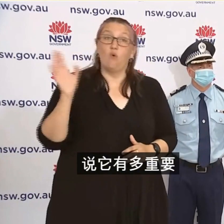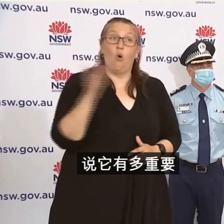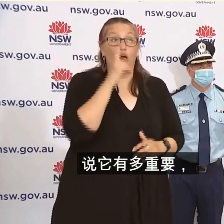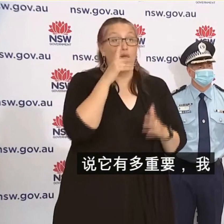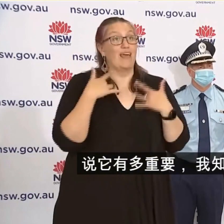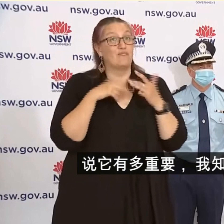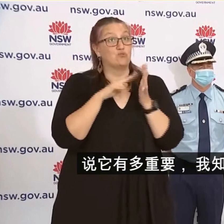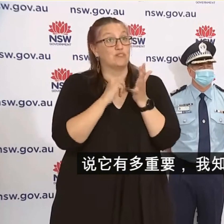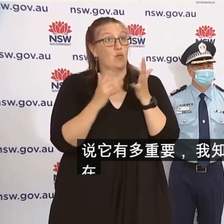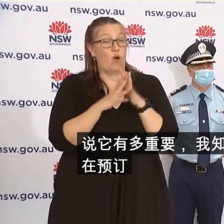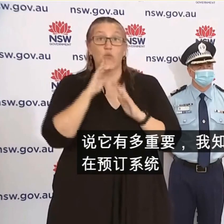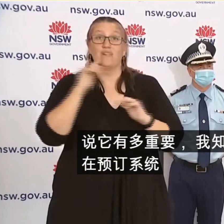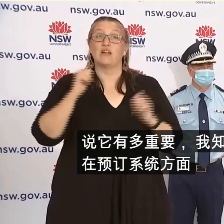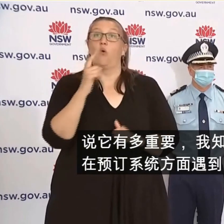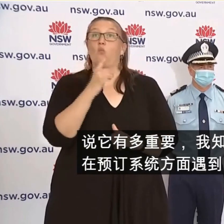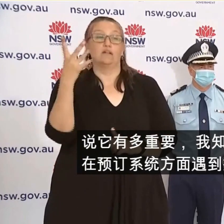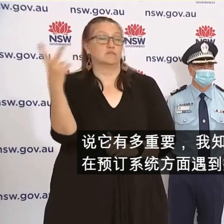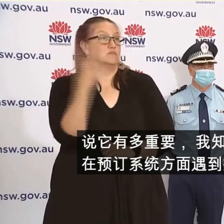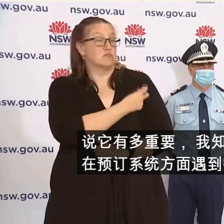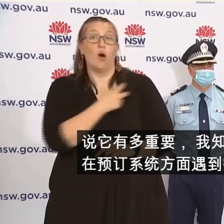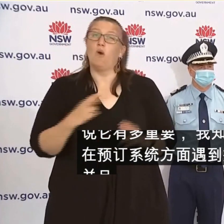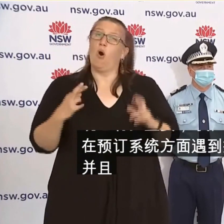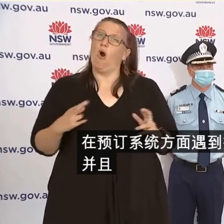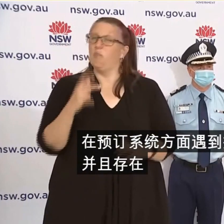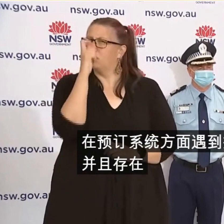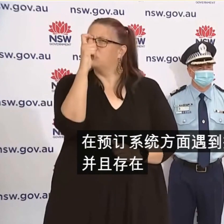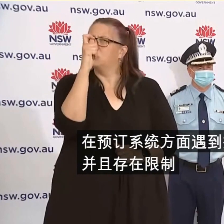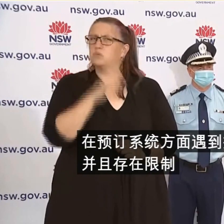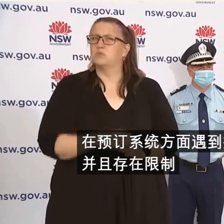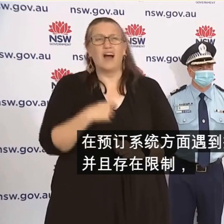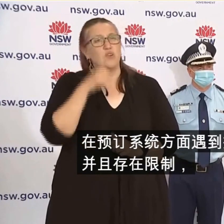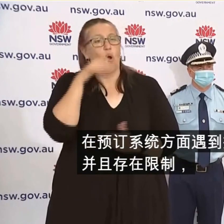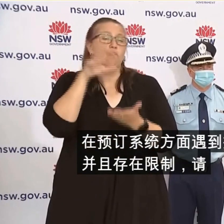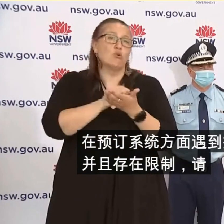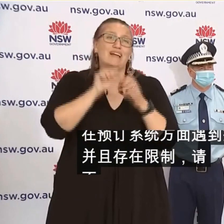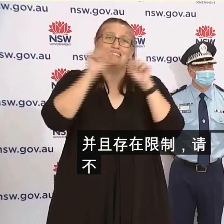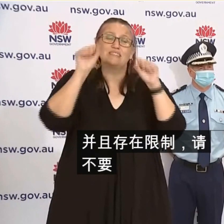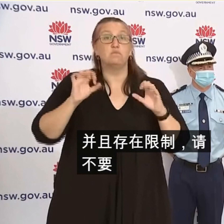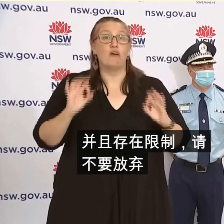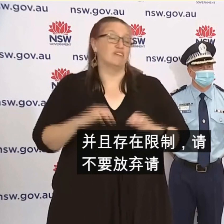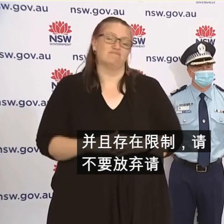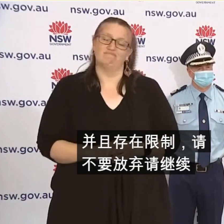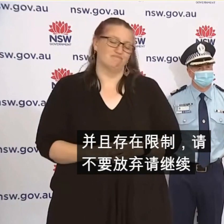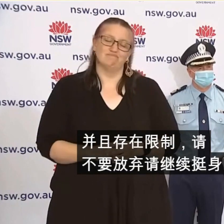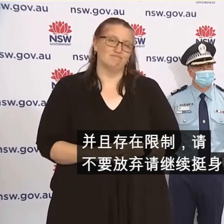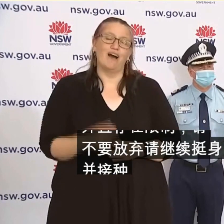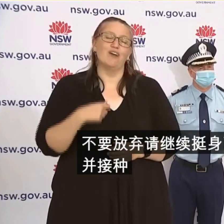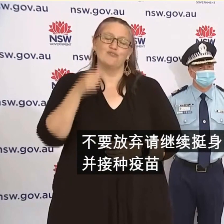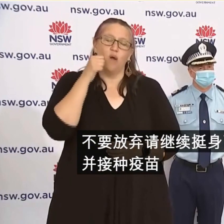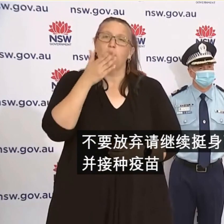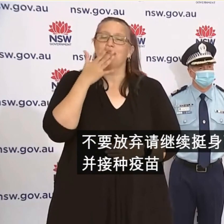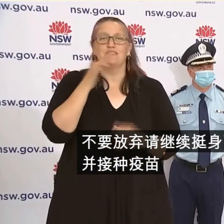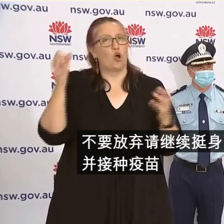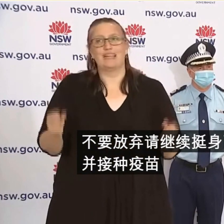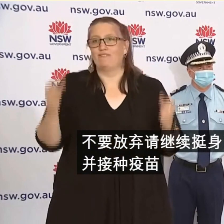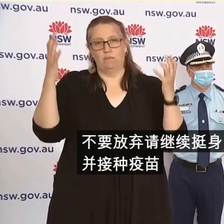how important it is, and I know if you've had challenges with the booking system and there's constraints, please don't give up. Please do keep coming forward and